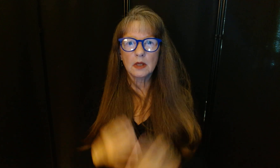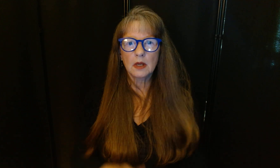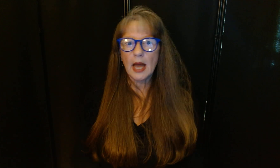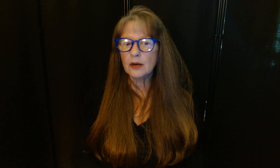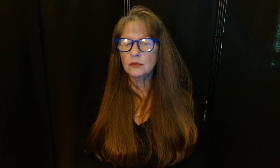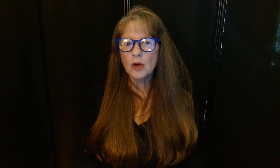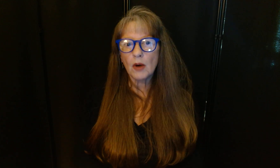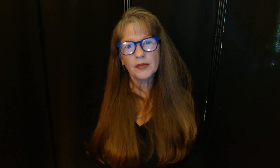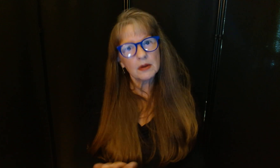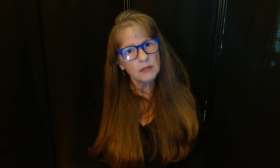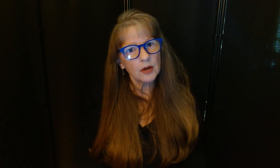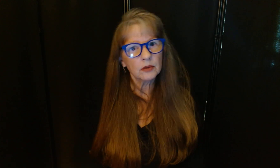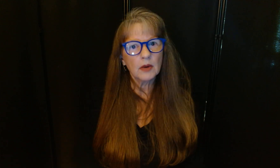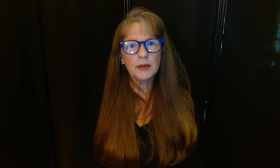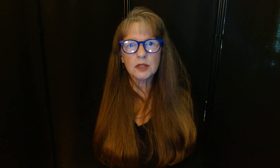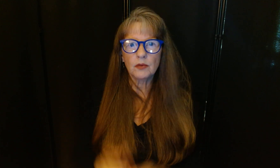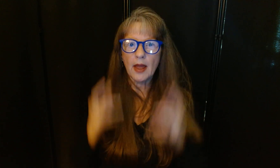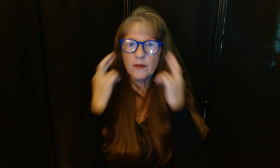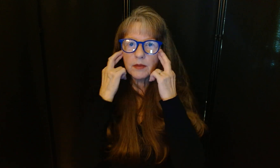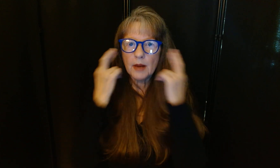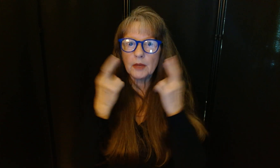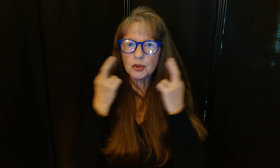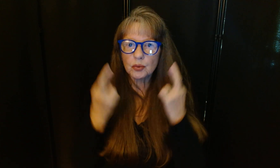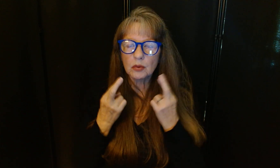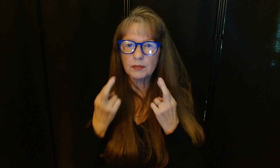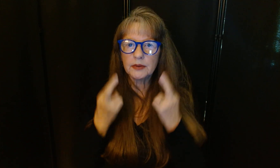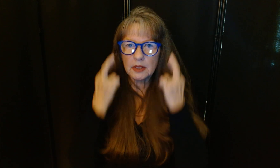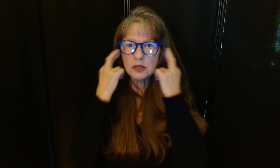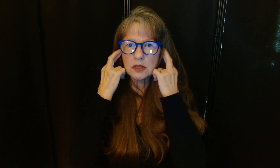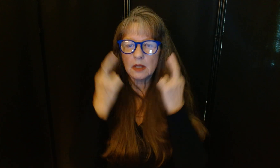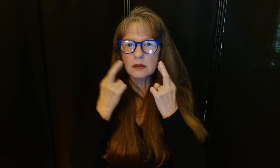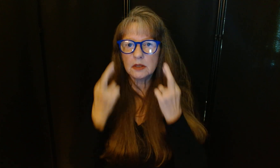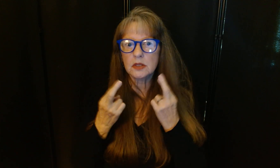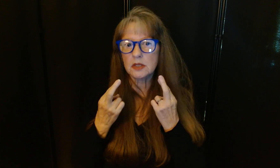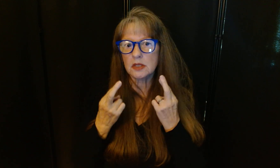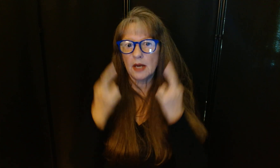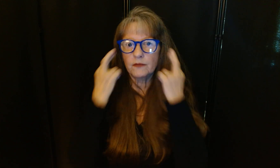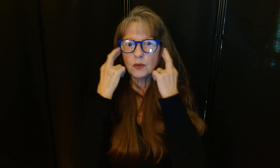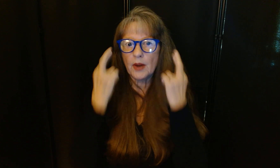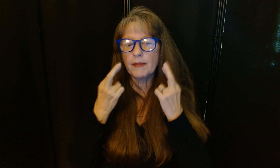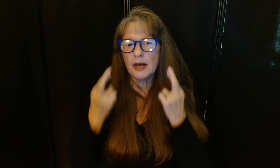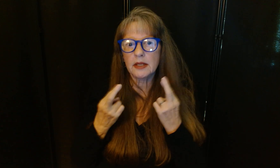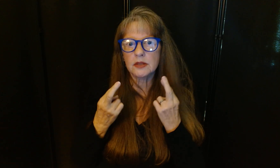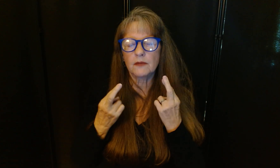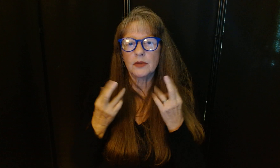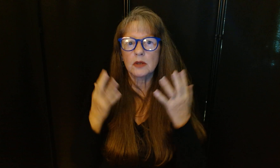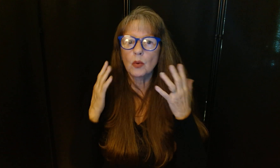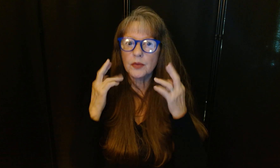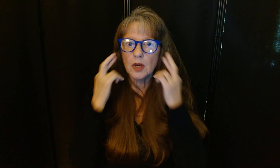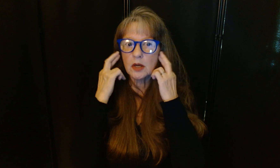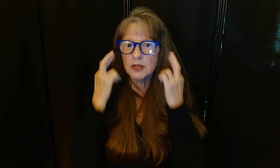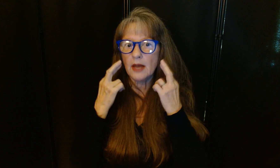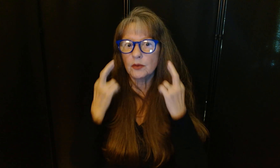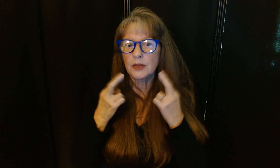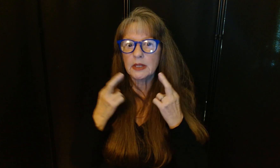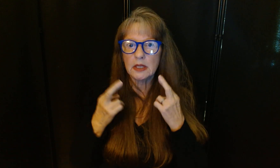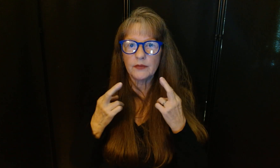I don't know. I think modern rabbis don't have it. I'm not sure, but this is the sign for rabbi, because of the Orthodox. They have the ringlet of the